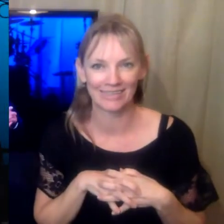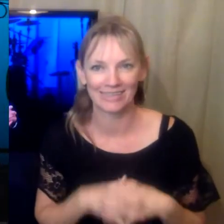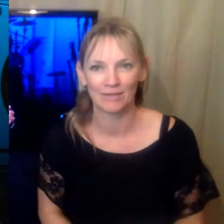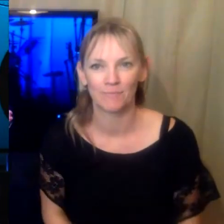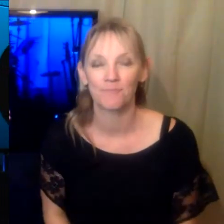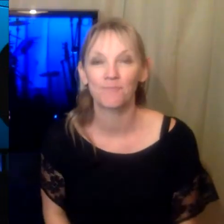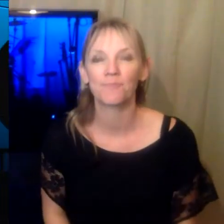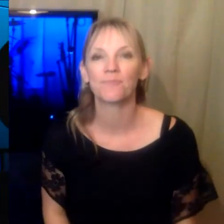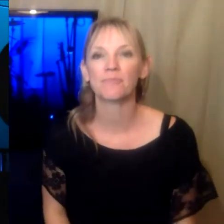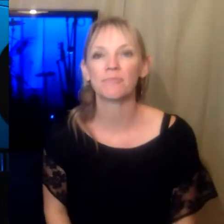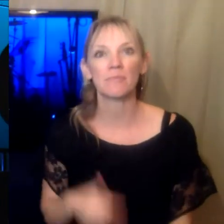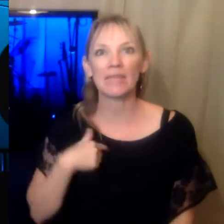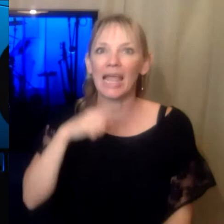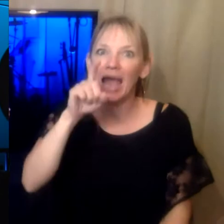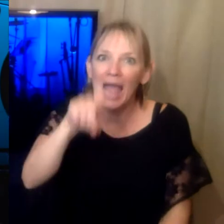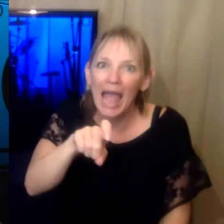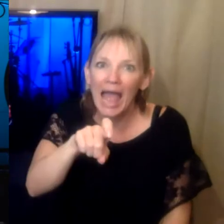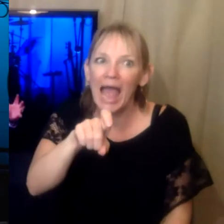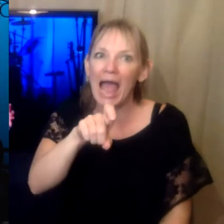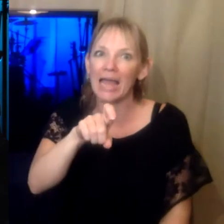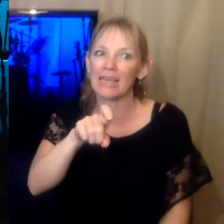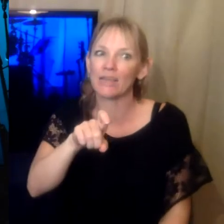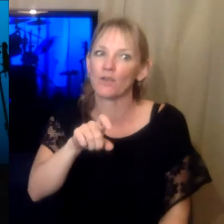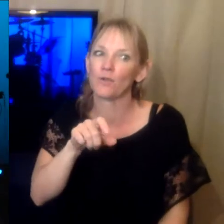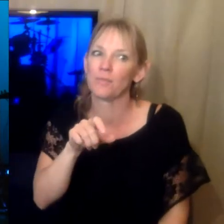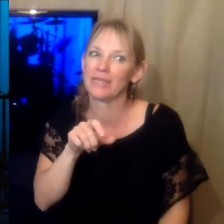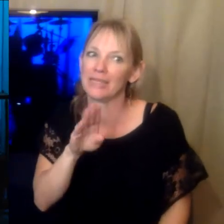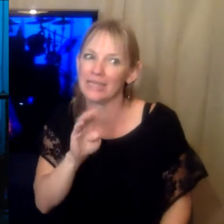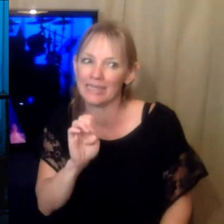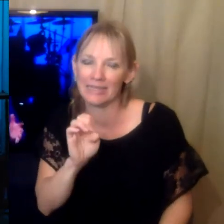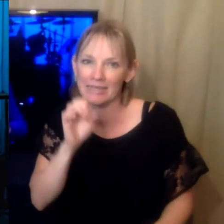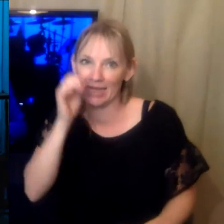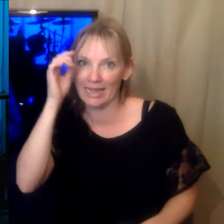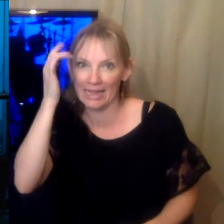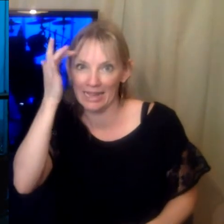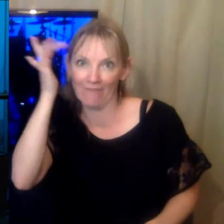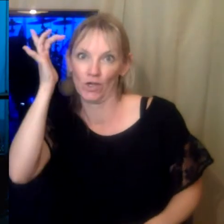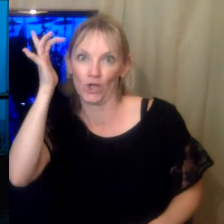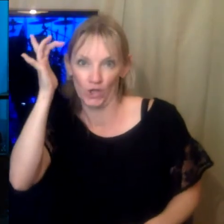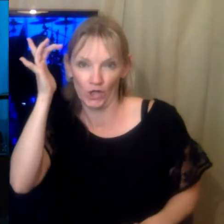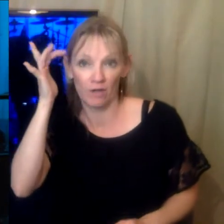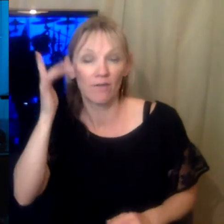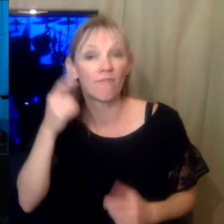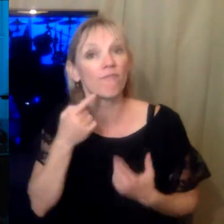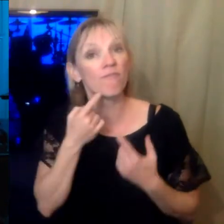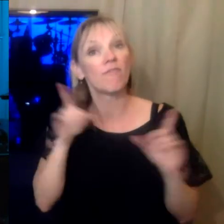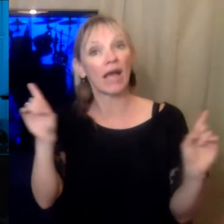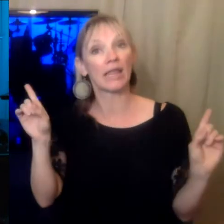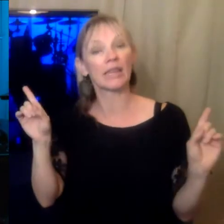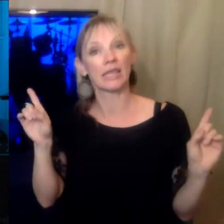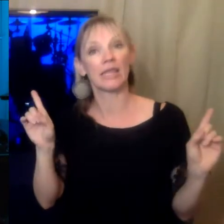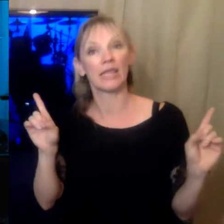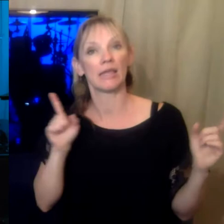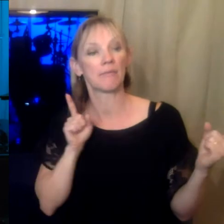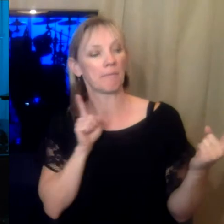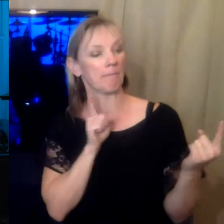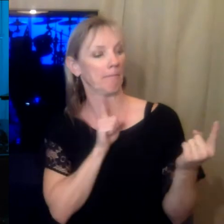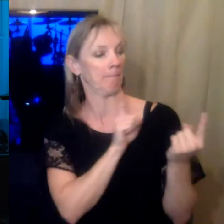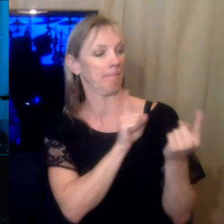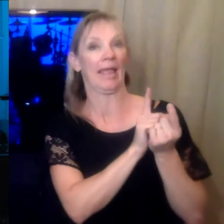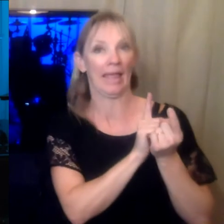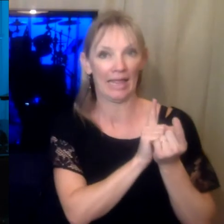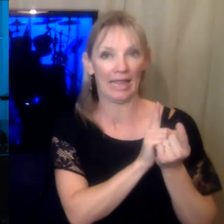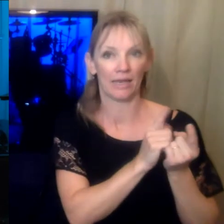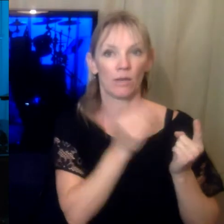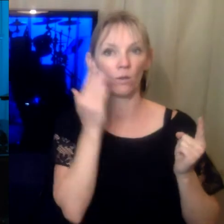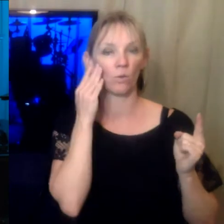I had to be really masterful and clever. But finally, I did get to meet her and get to